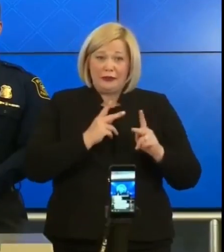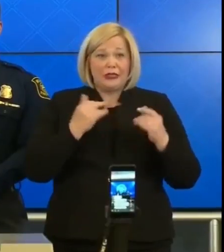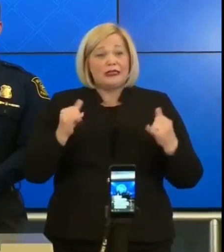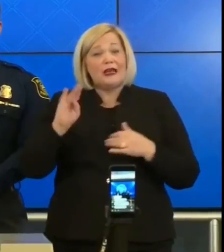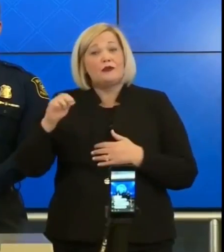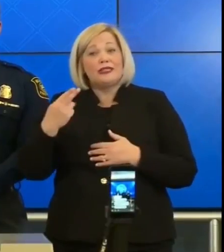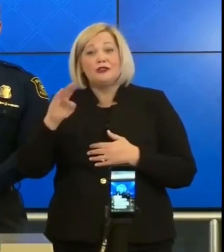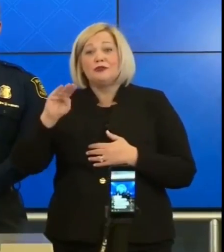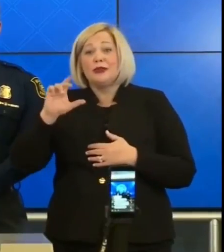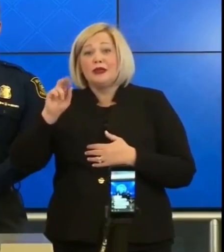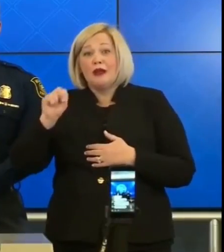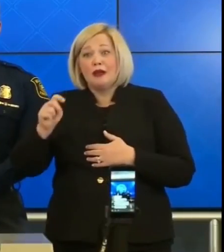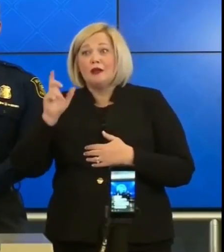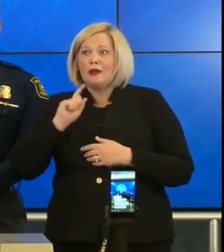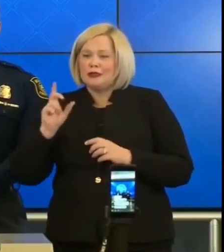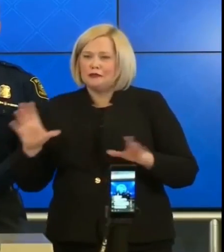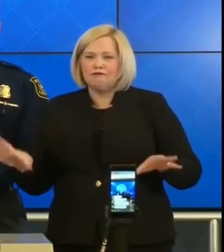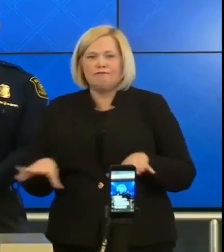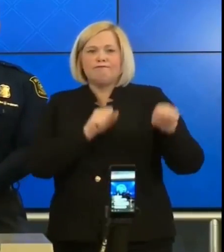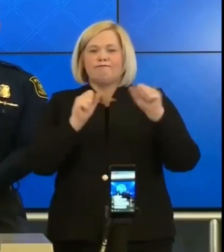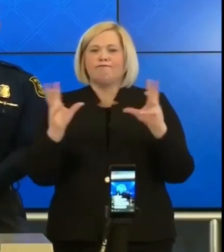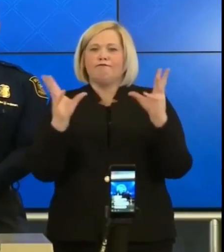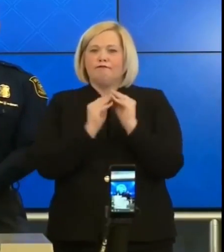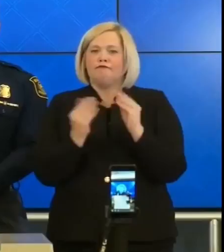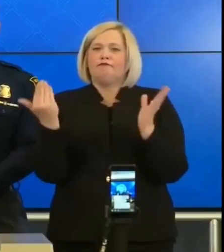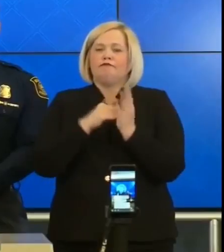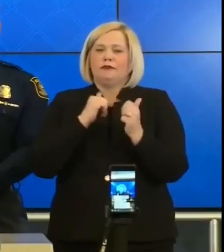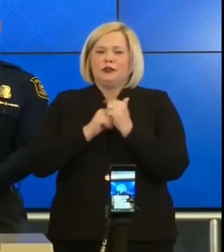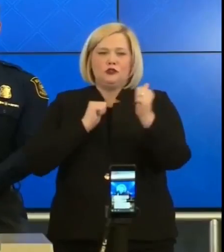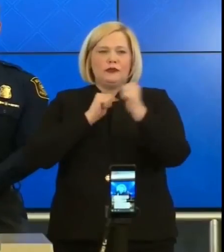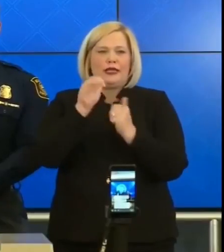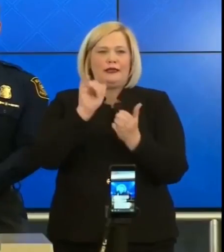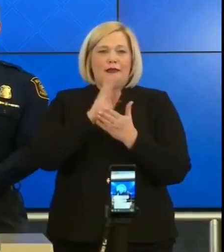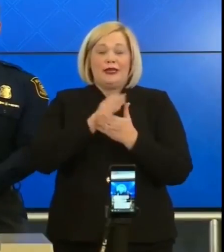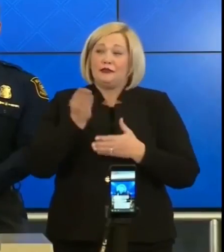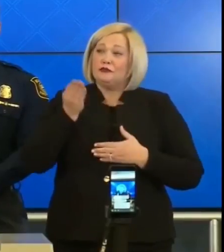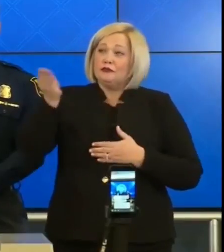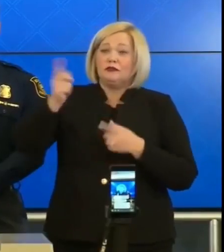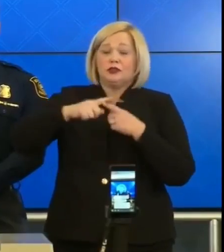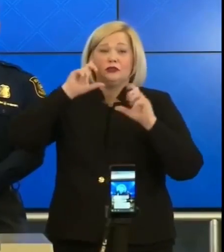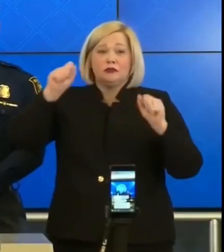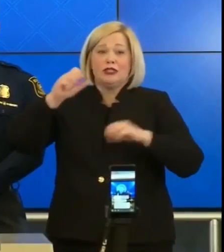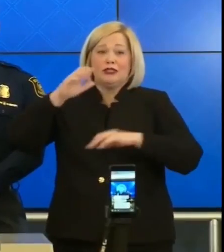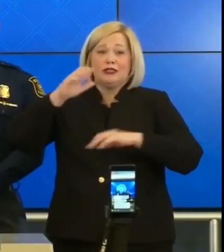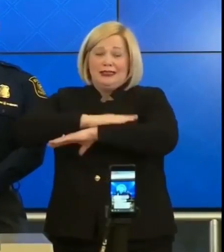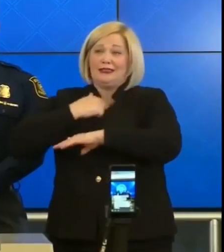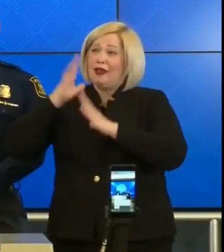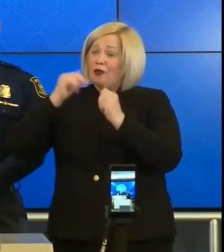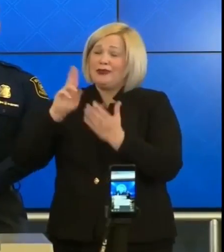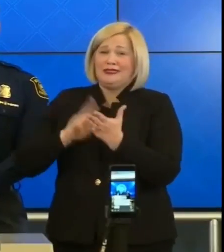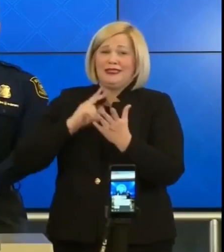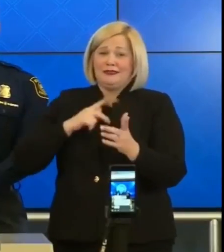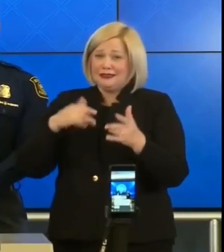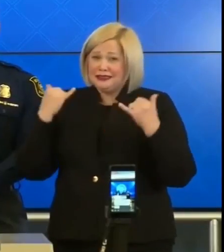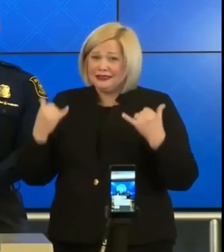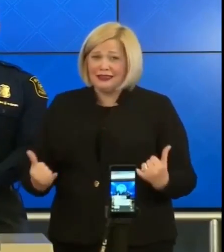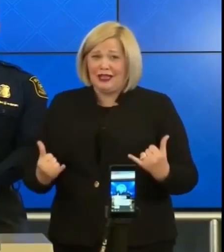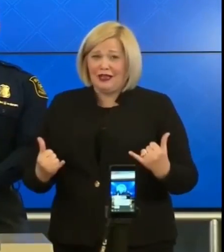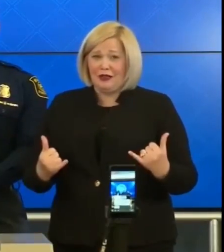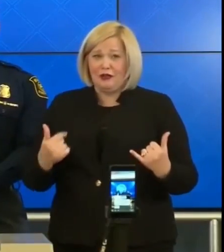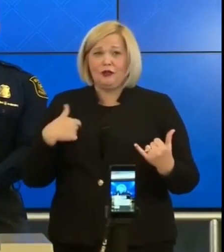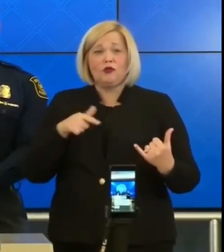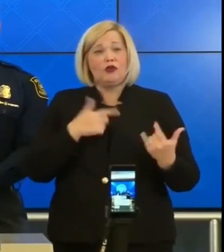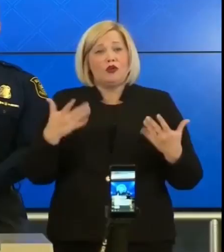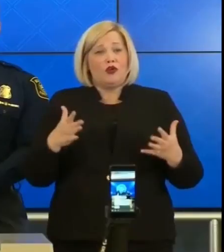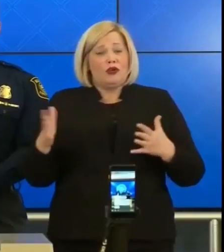away to get this bill to President Trump's desk. I hope that he signs it immediately. We are already